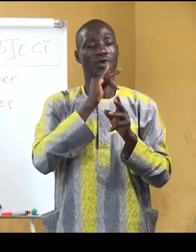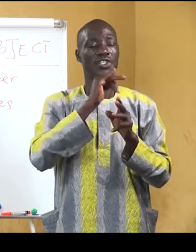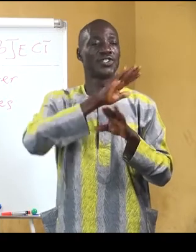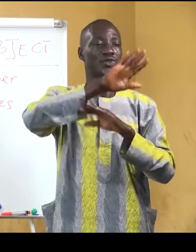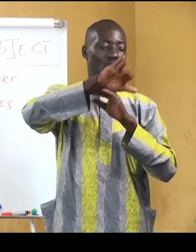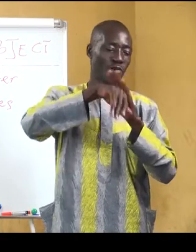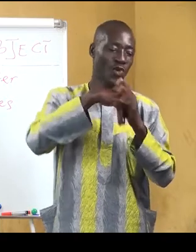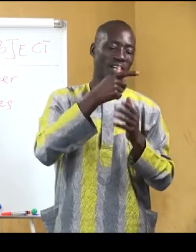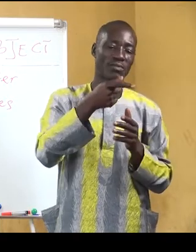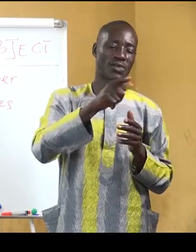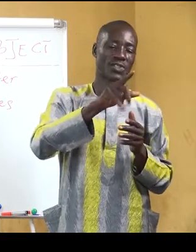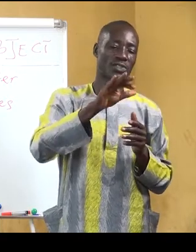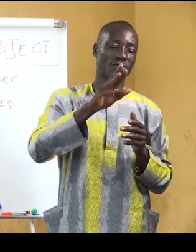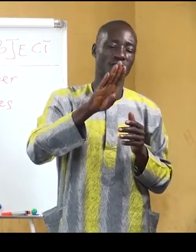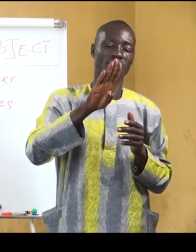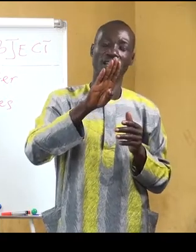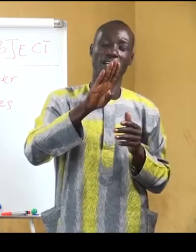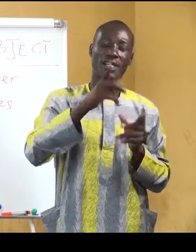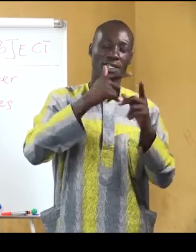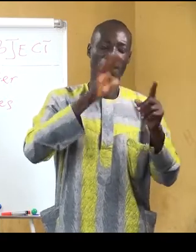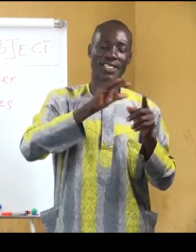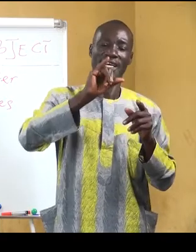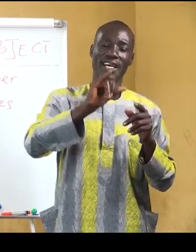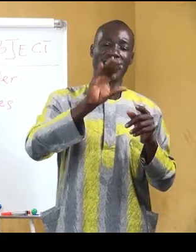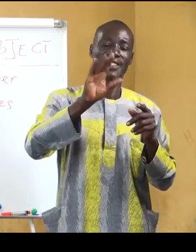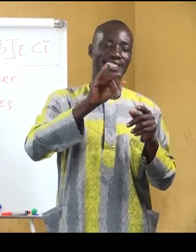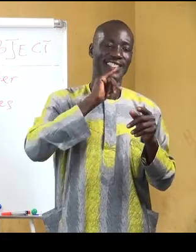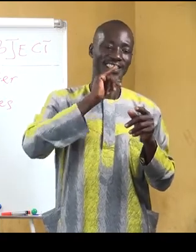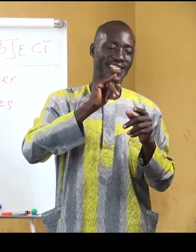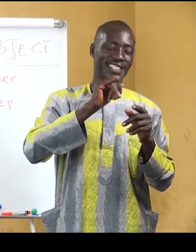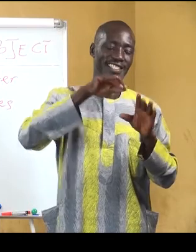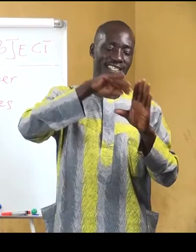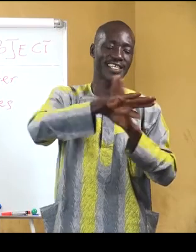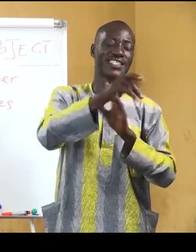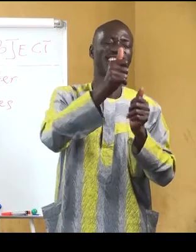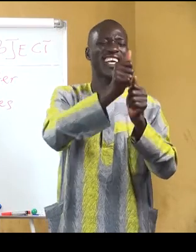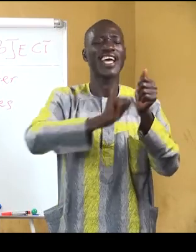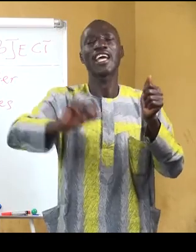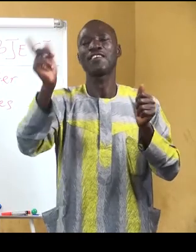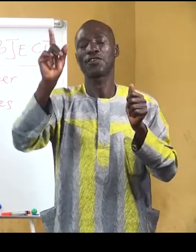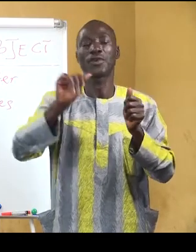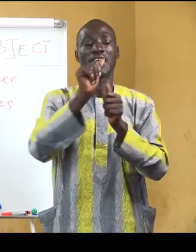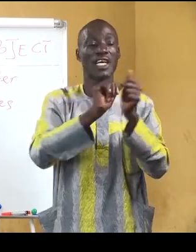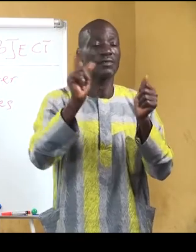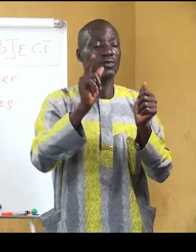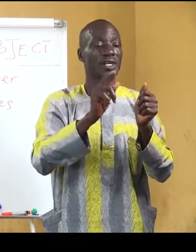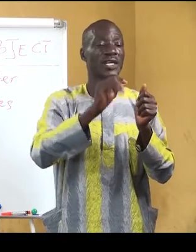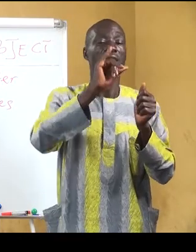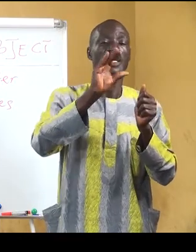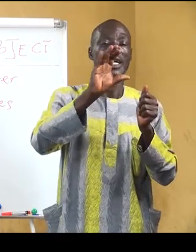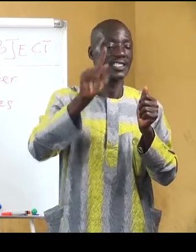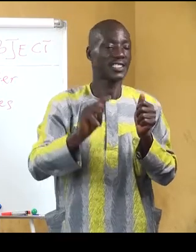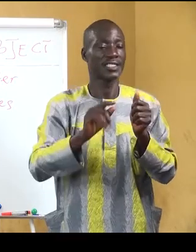village. So therefore, ICT is gaining ground in all of the sectors. Everything that was used, that was